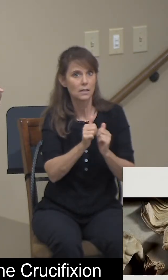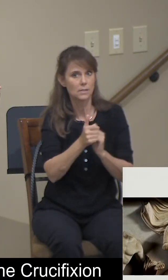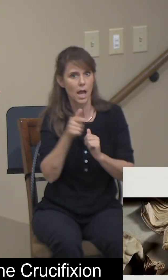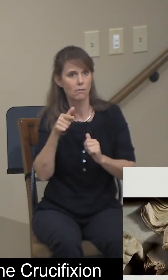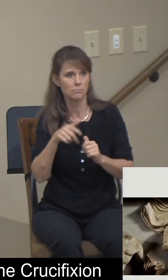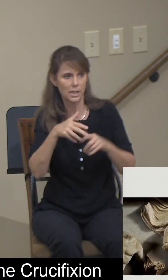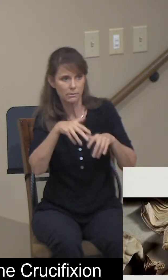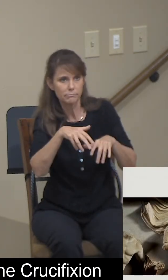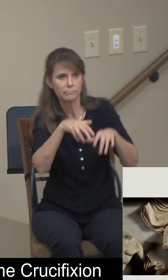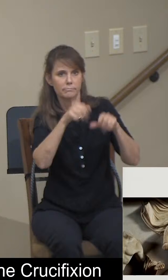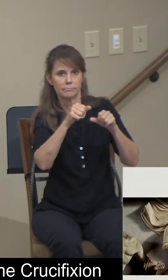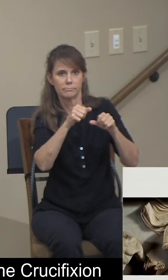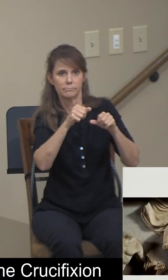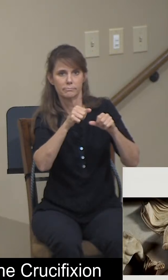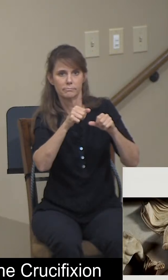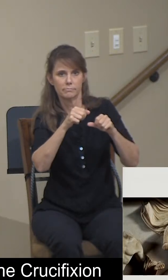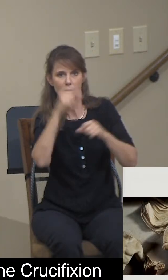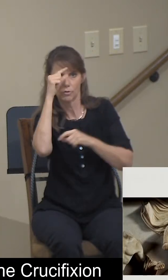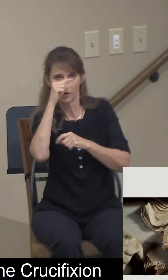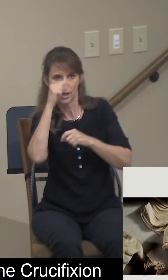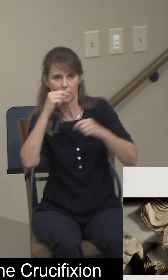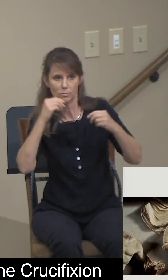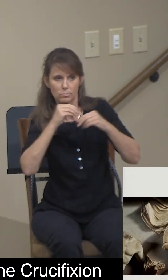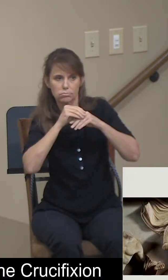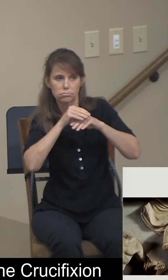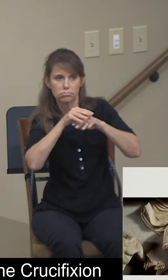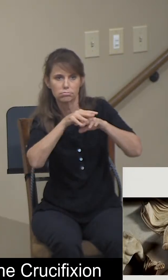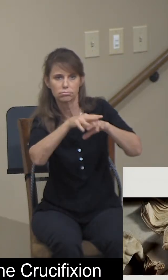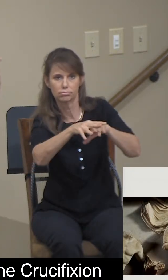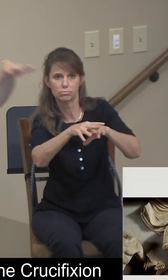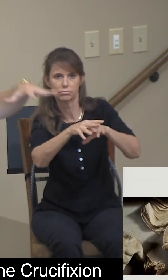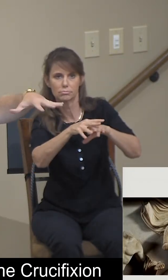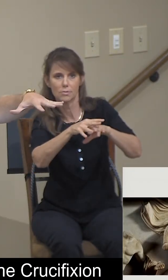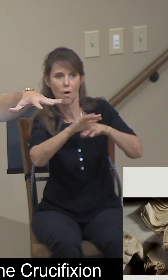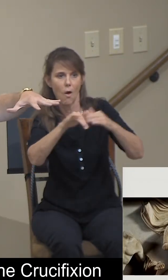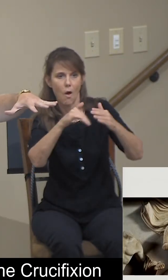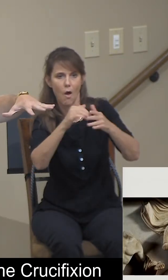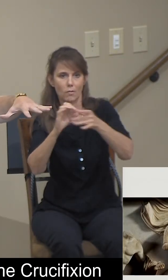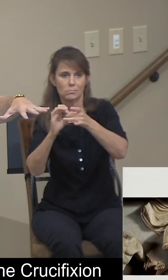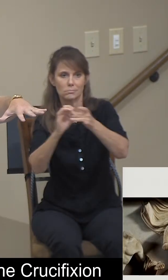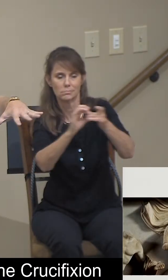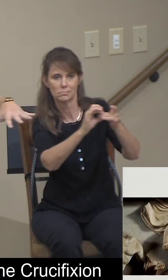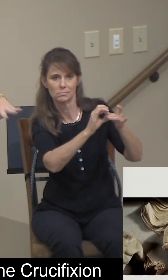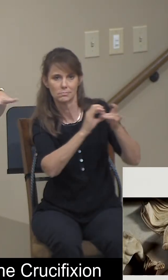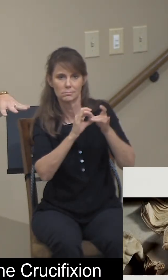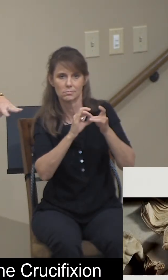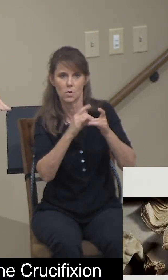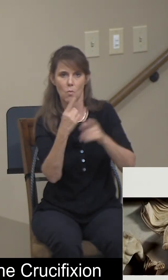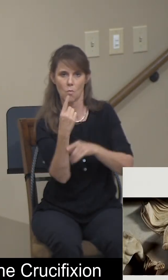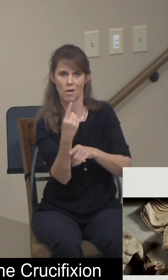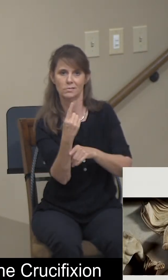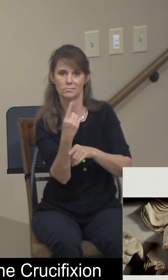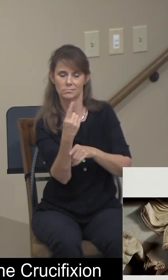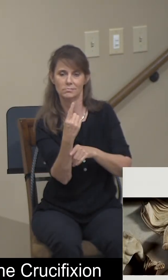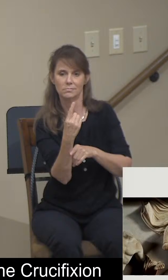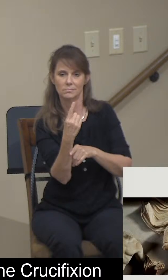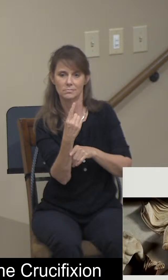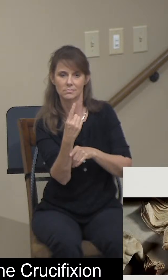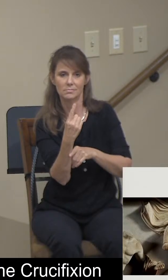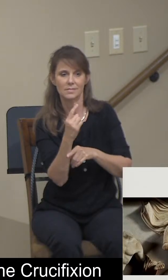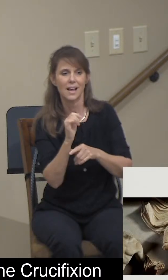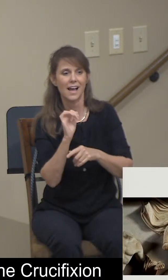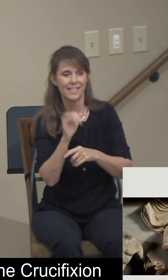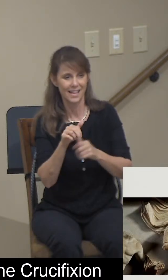attempted Hellenization and this attempt to unify humanity under a blanket of Greek culture is done, is by placing